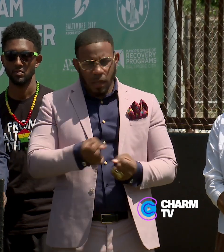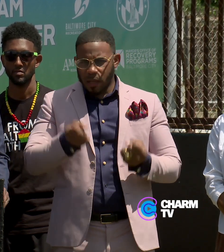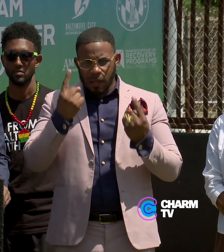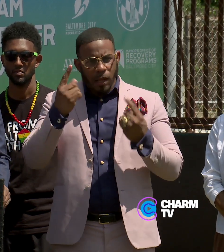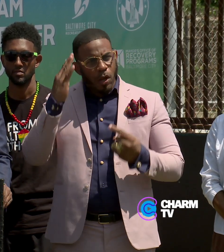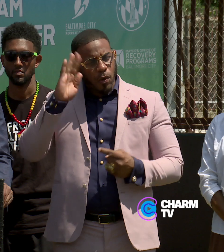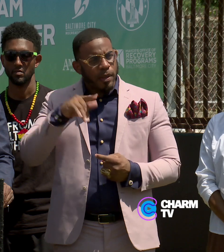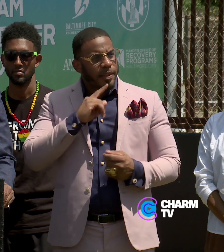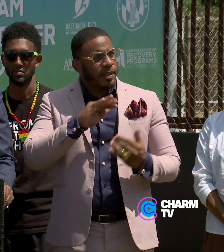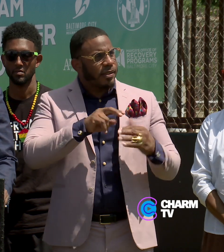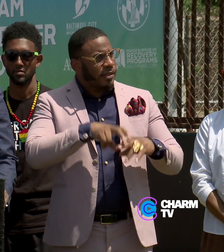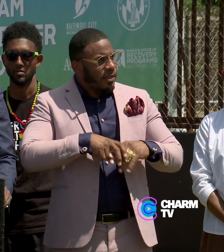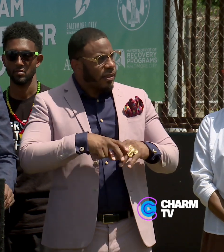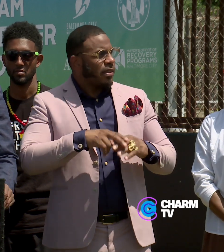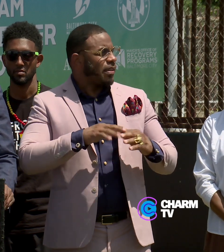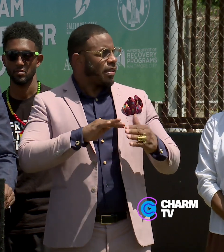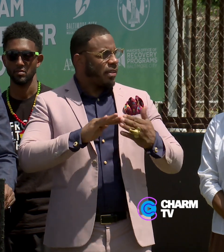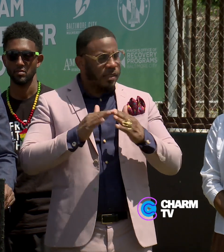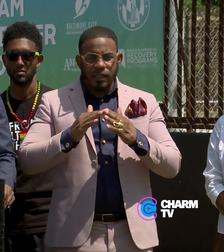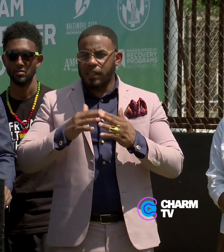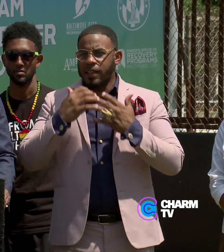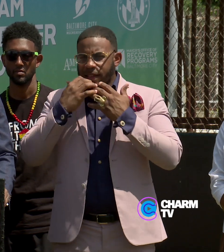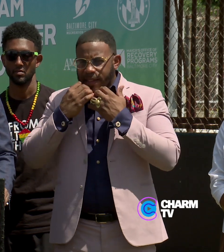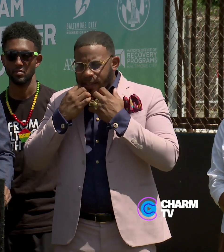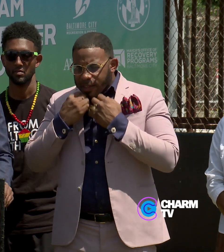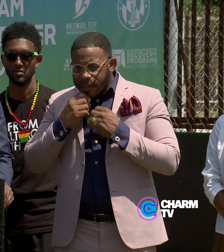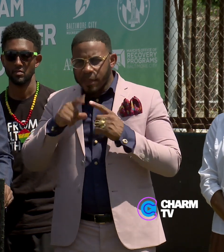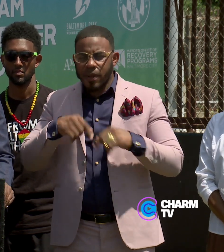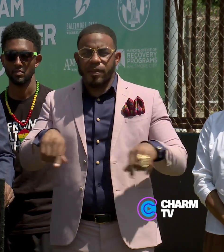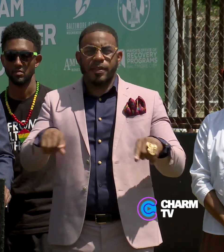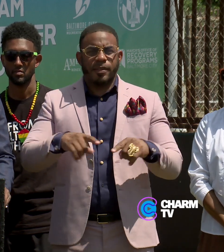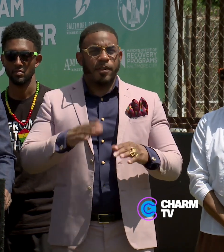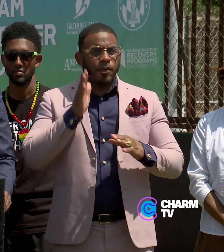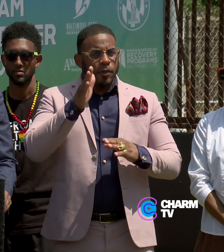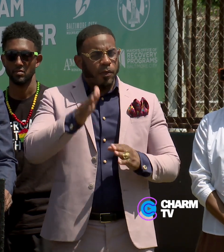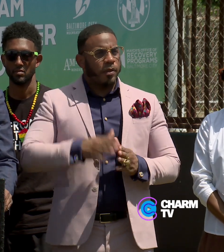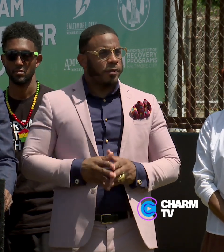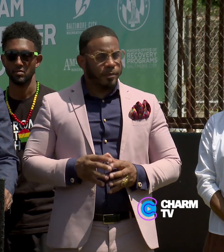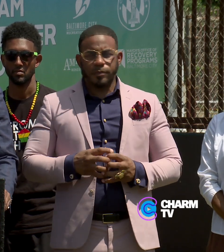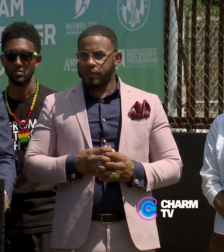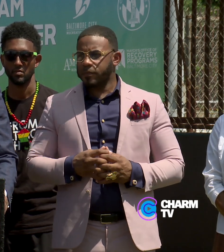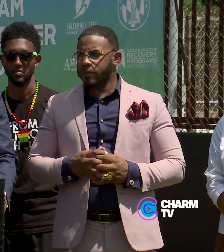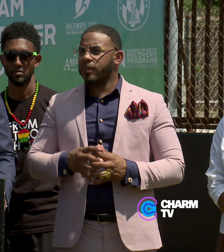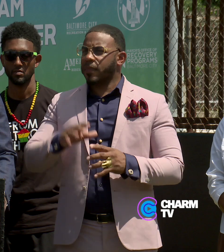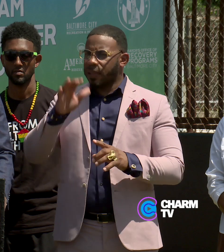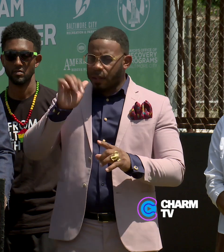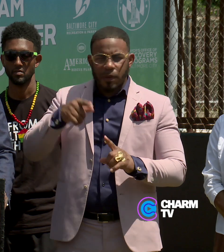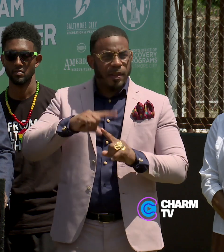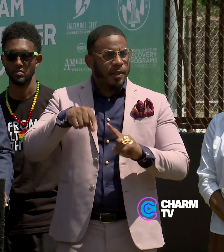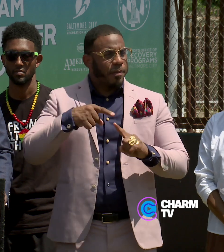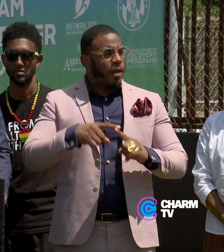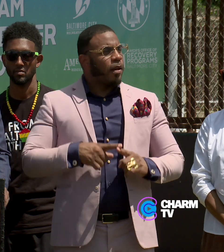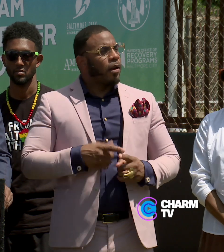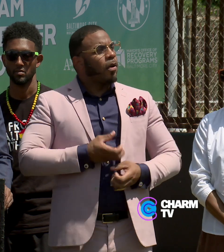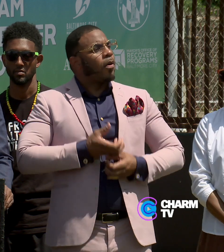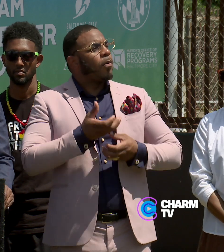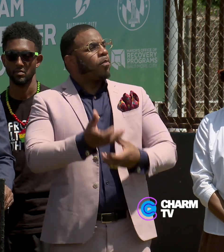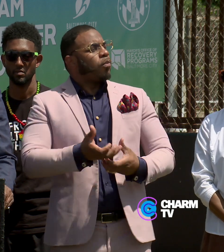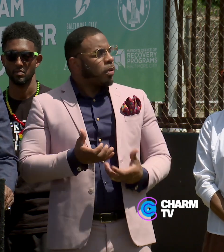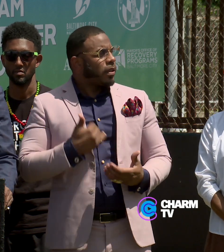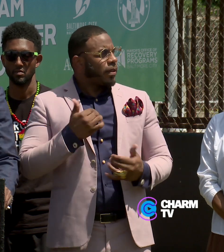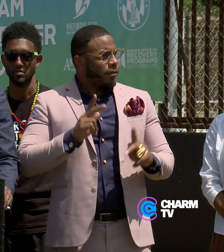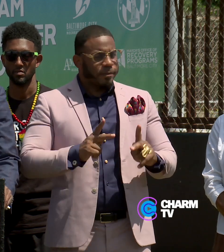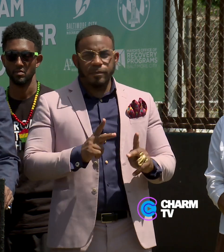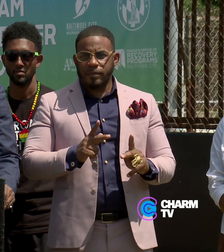understand and know that their city and their community cares deeply about their future and their trajectory. That is what this is about. Pouring into our young